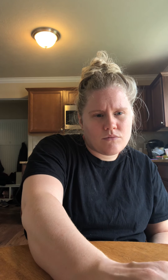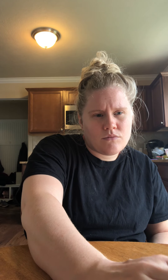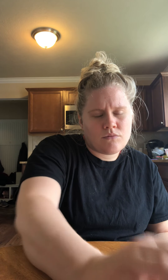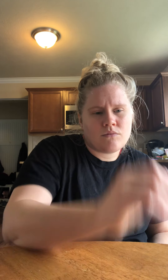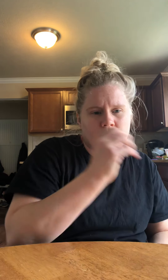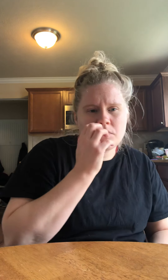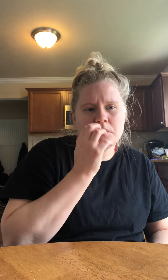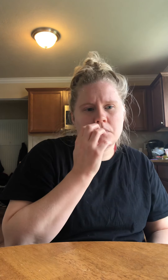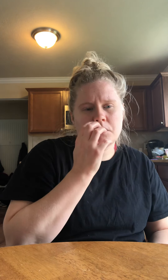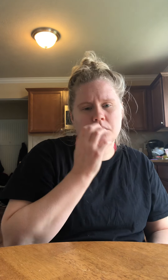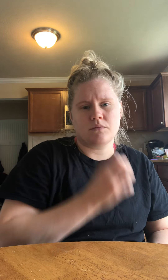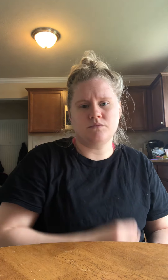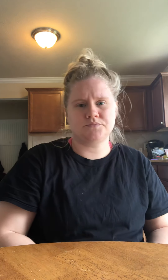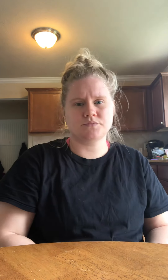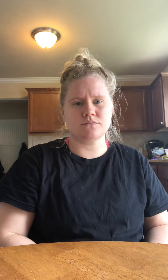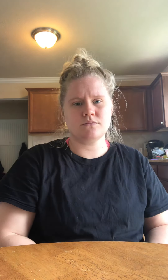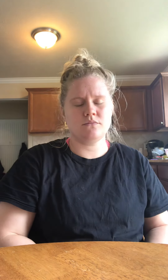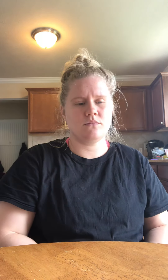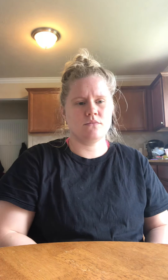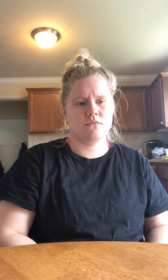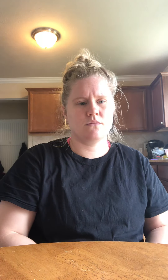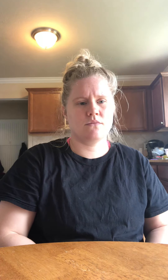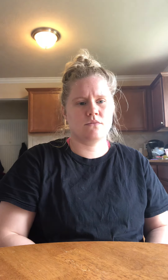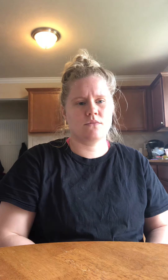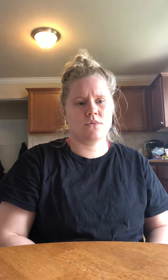That's how you'd use them in the plural. So to review,